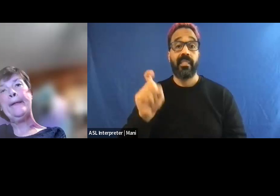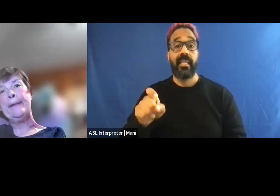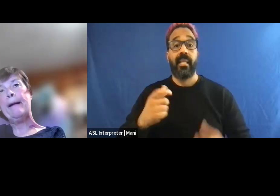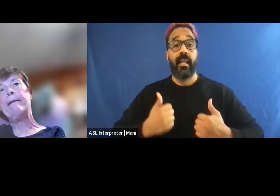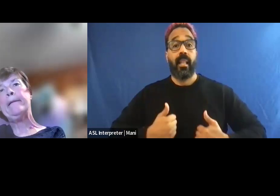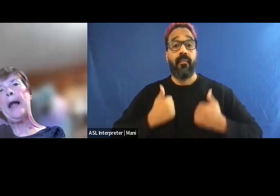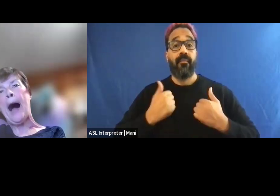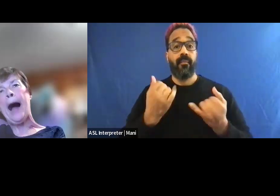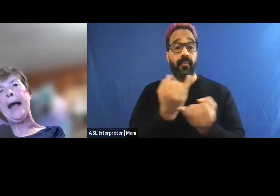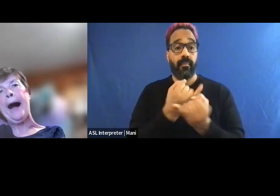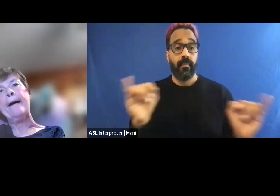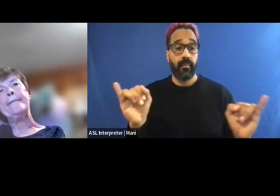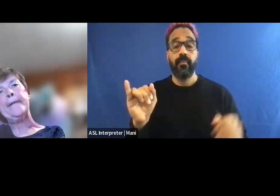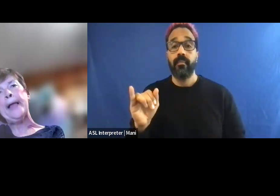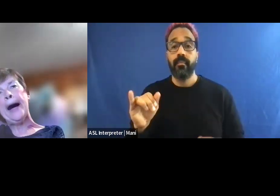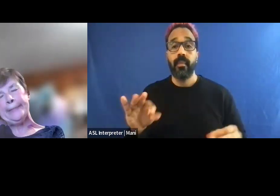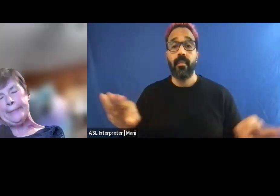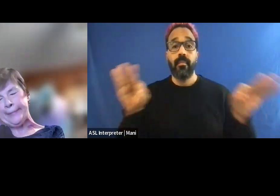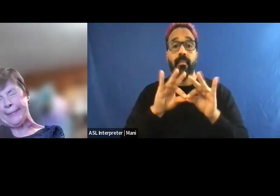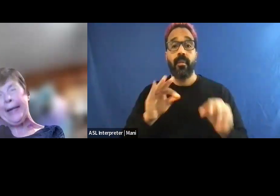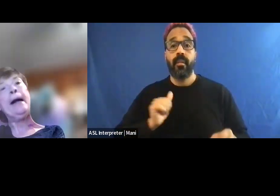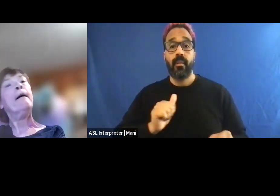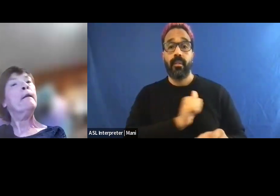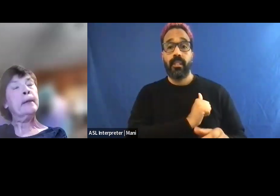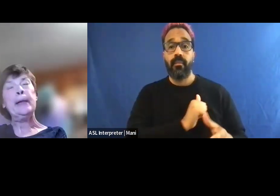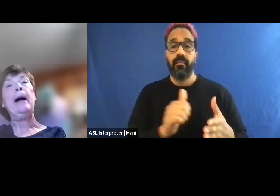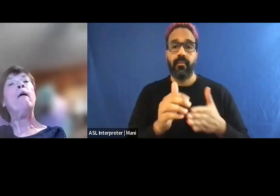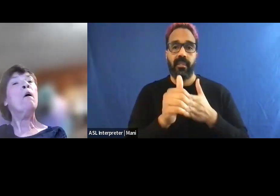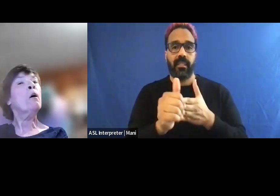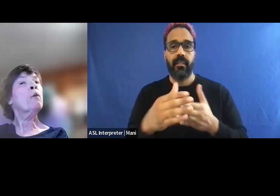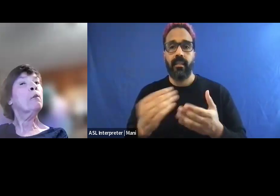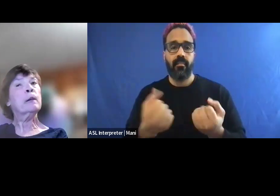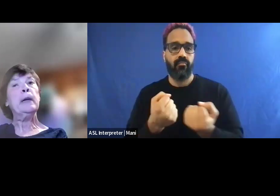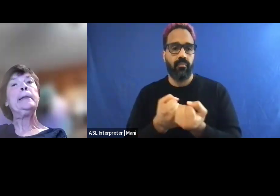we promote the IL philosophy, which